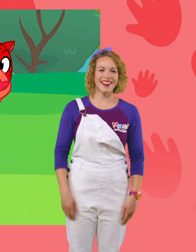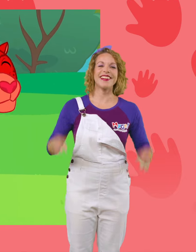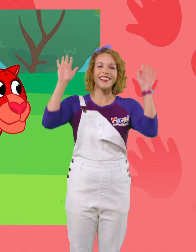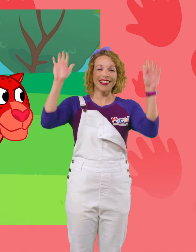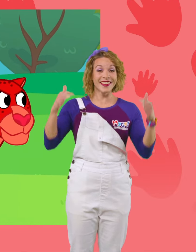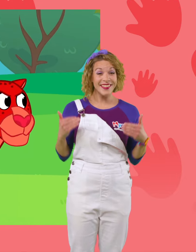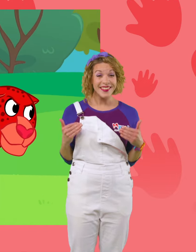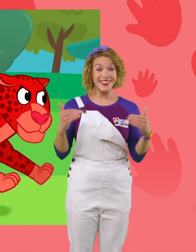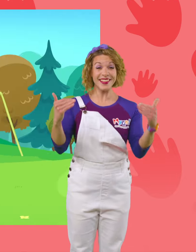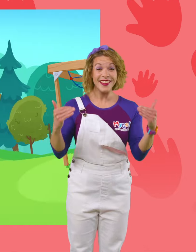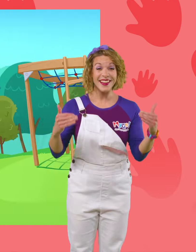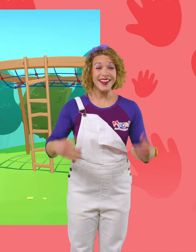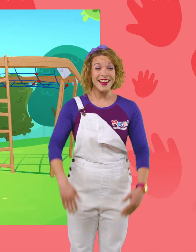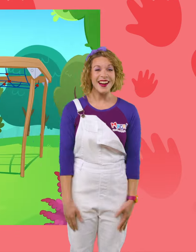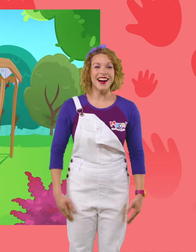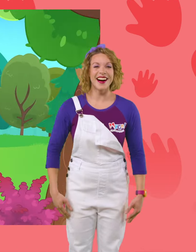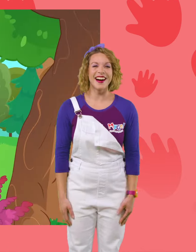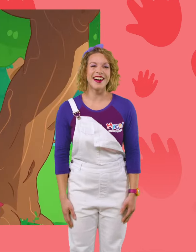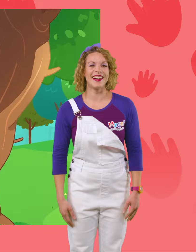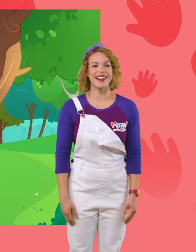Great! Let's go!